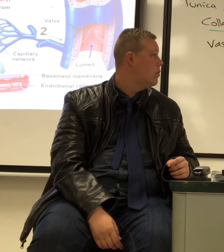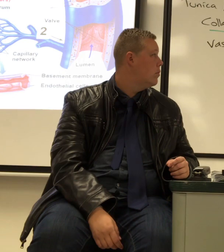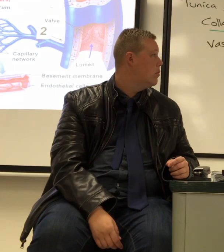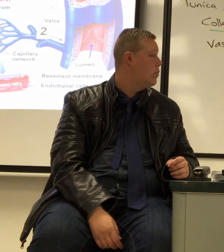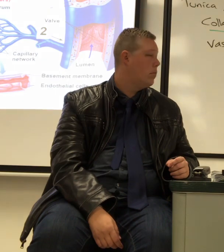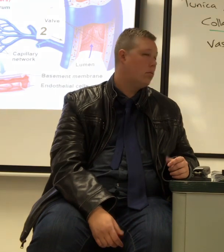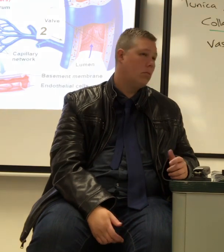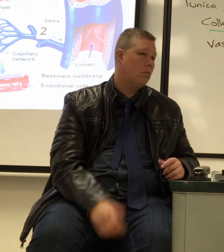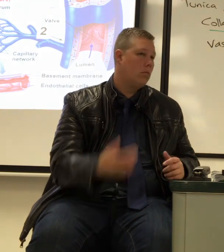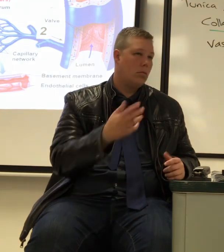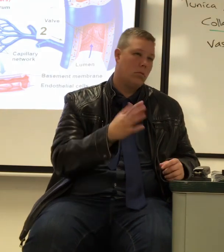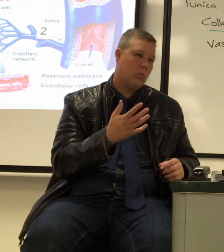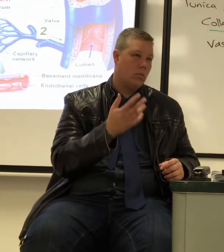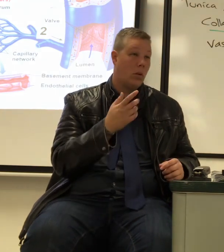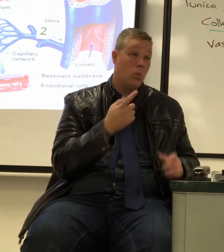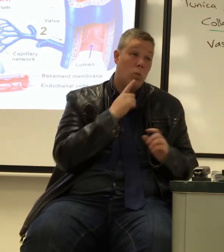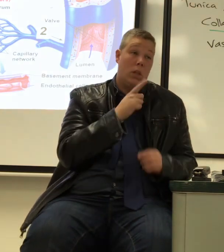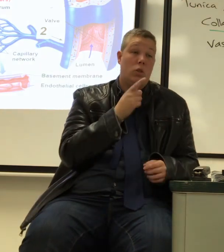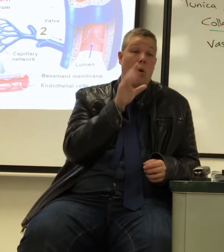collagen.